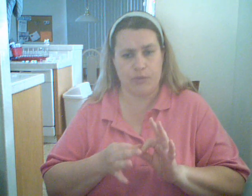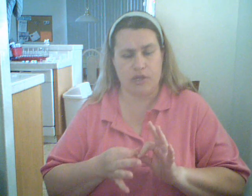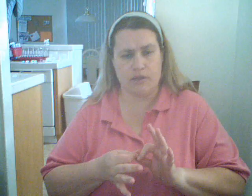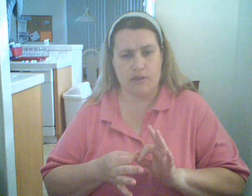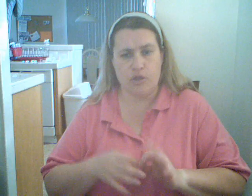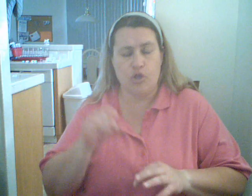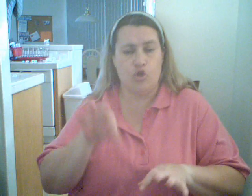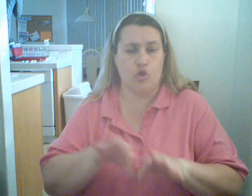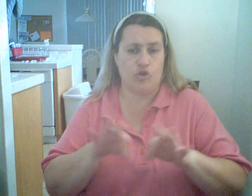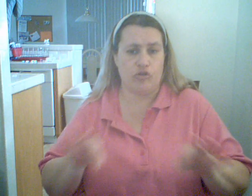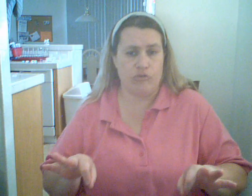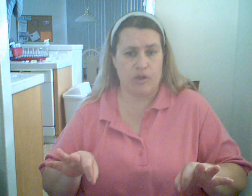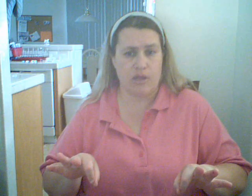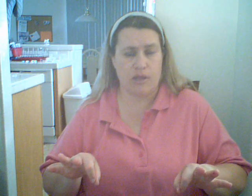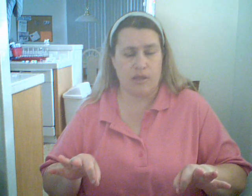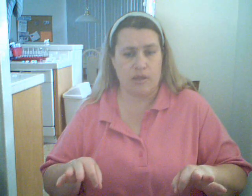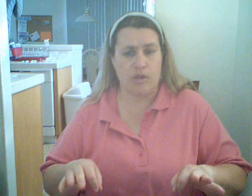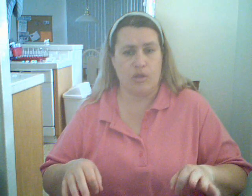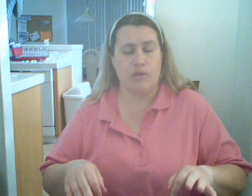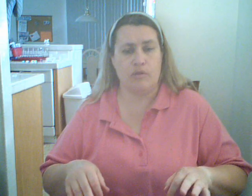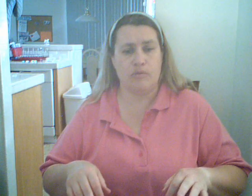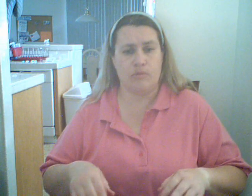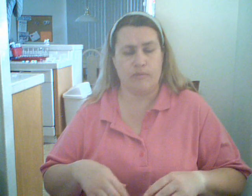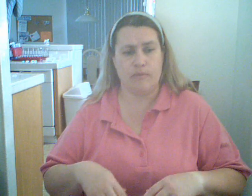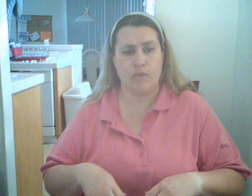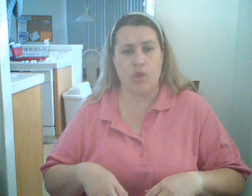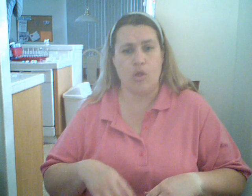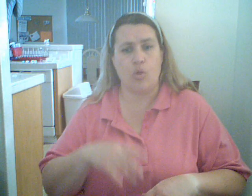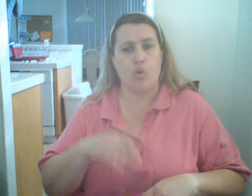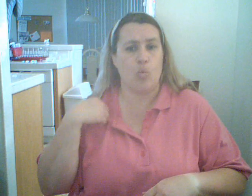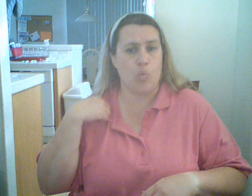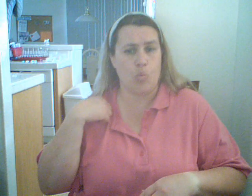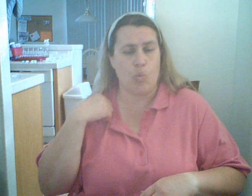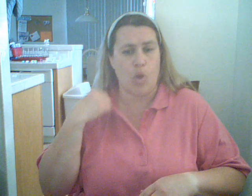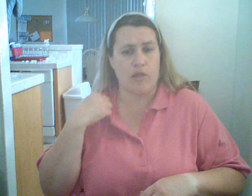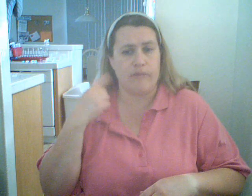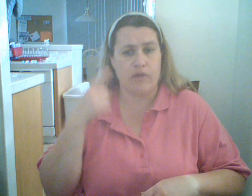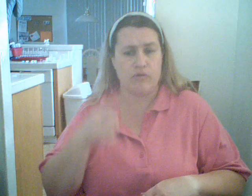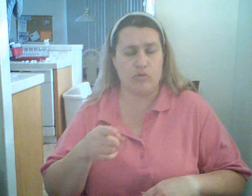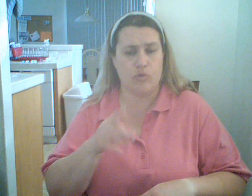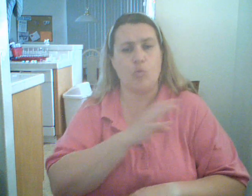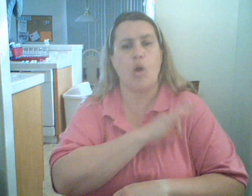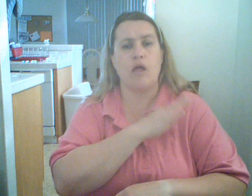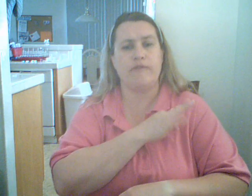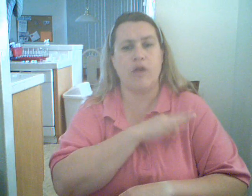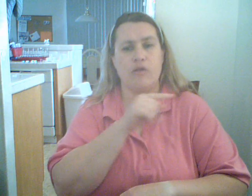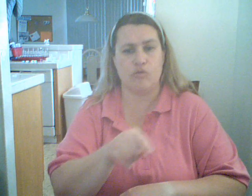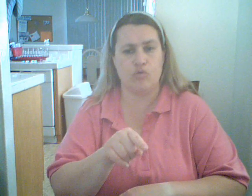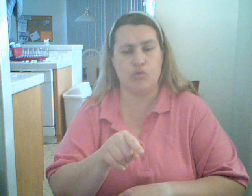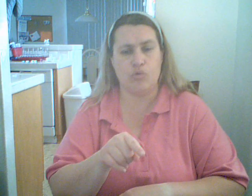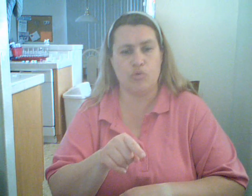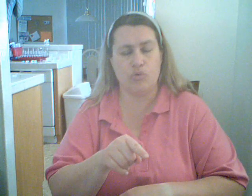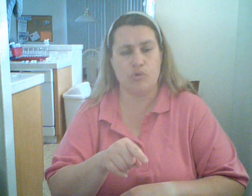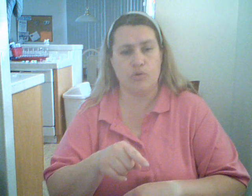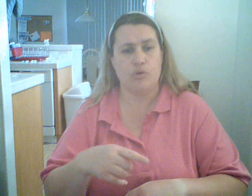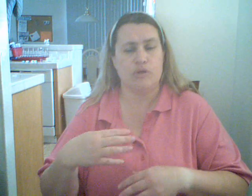to be able to take the performance test. Alright, so this is information that if you go on RID's